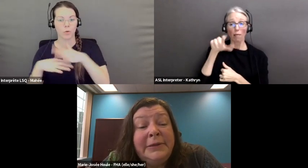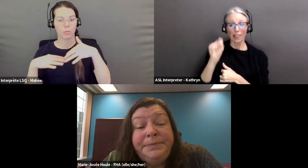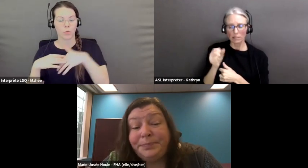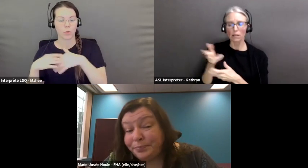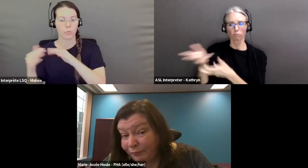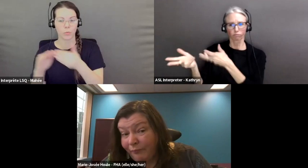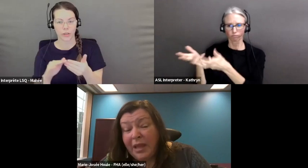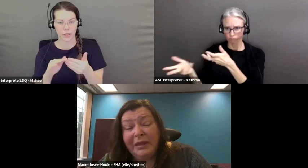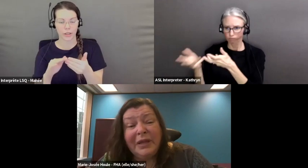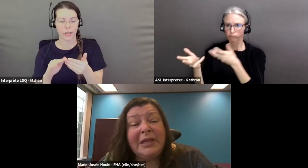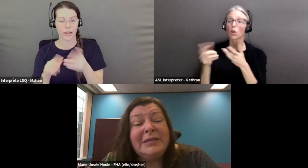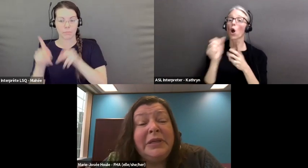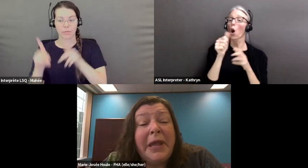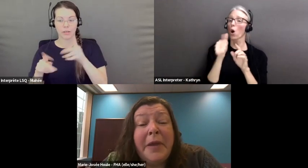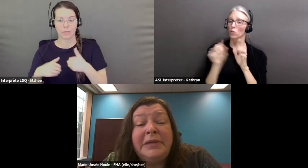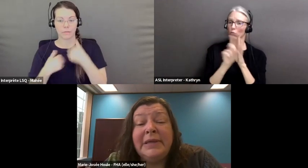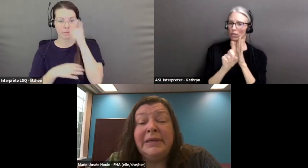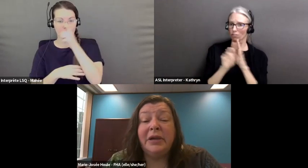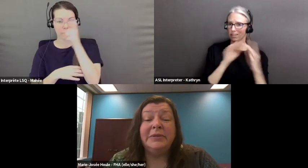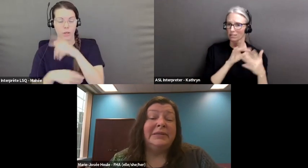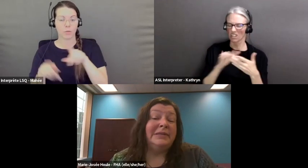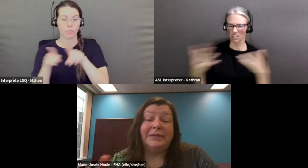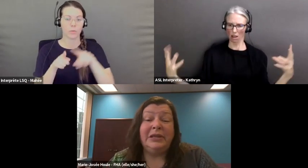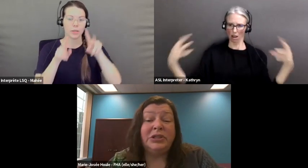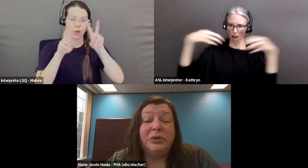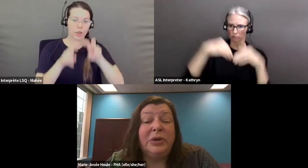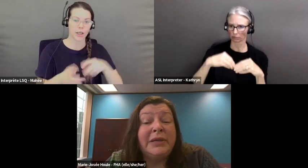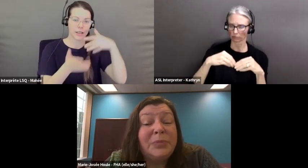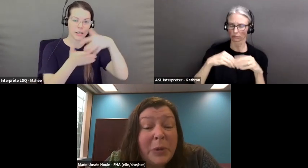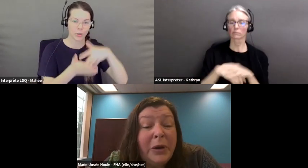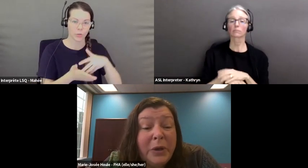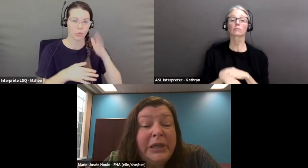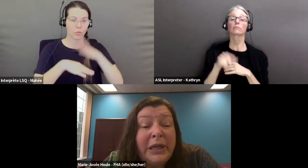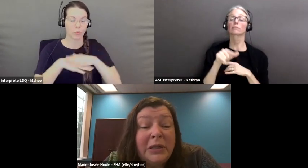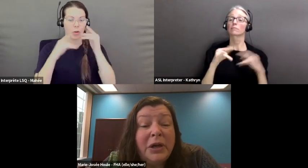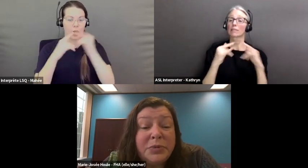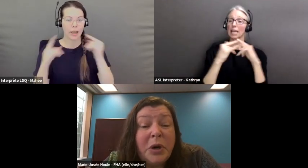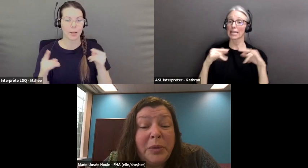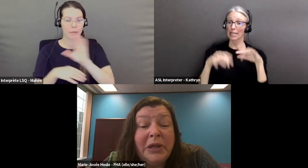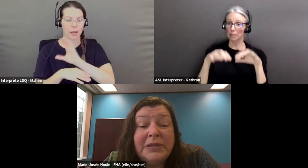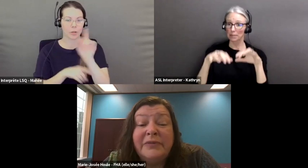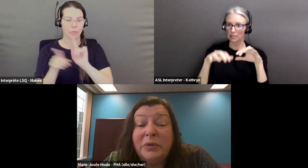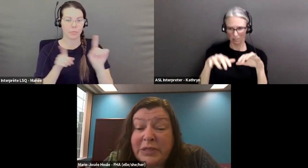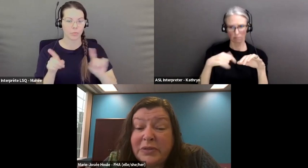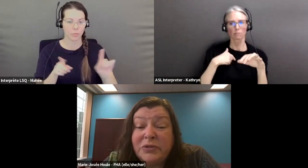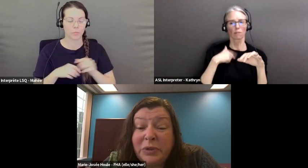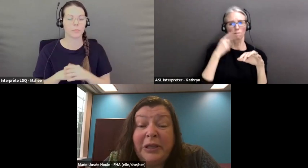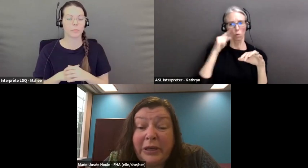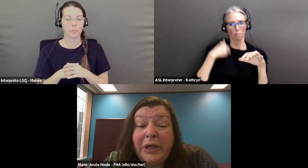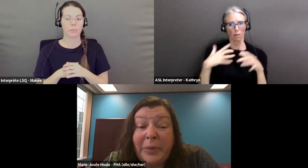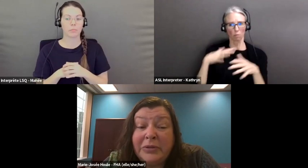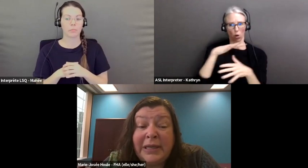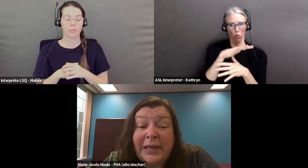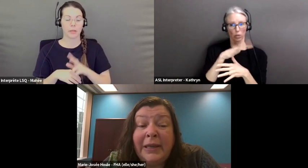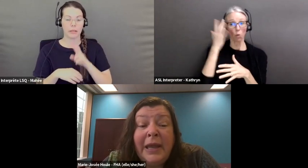studies. In the case of encampments, I adopted this issue as a priority in large part because of the research we'll be